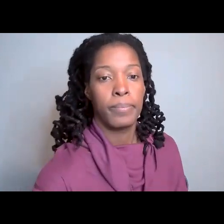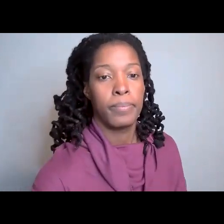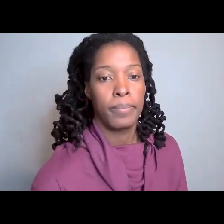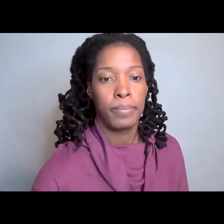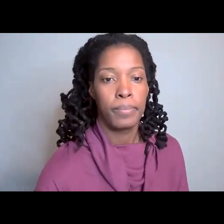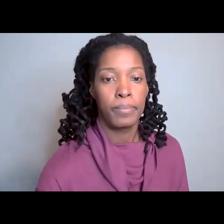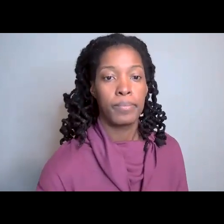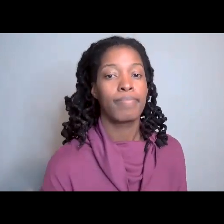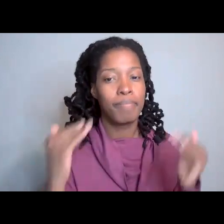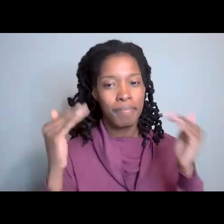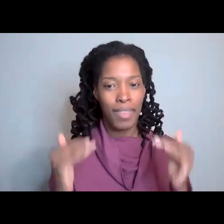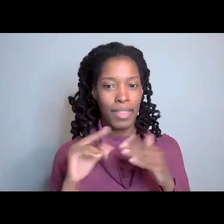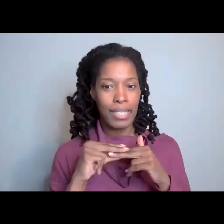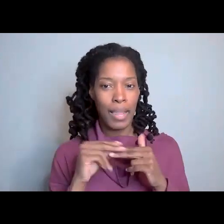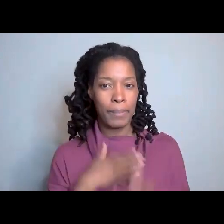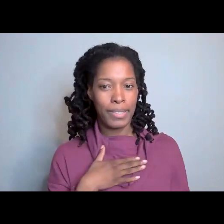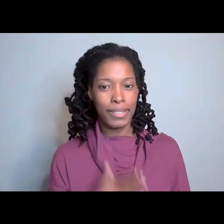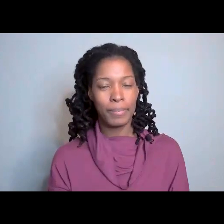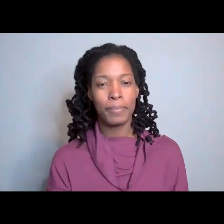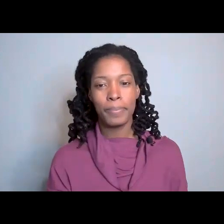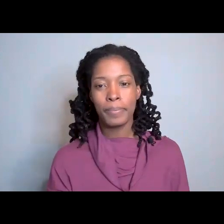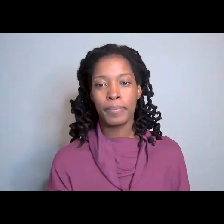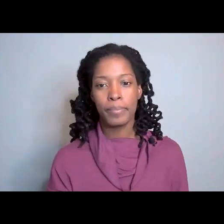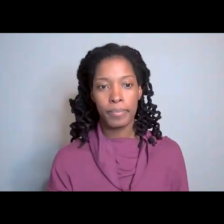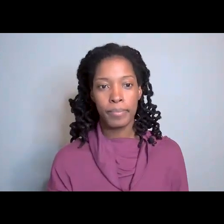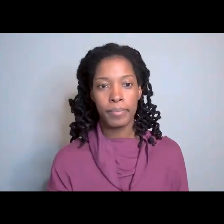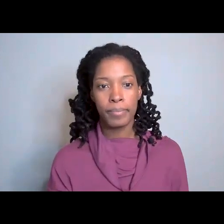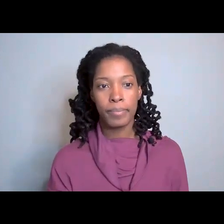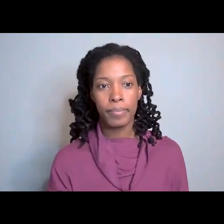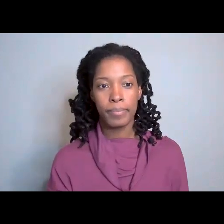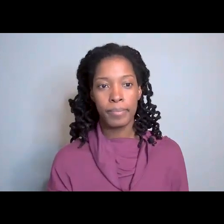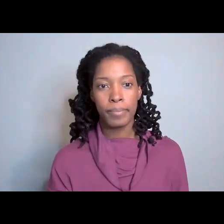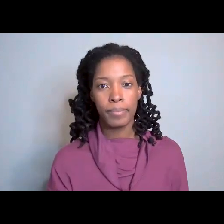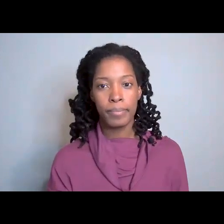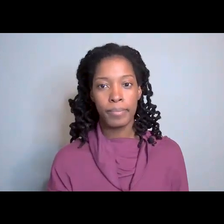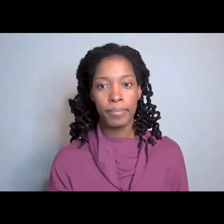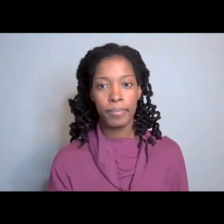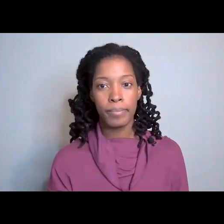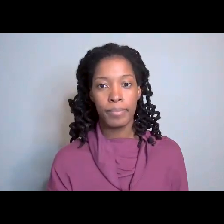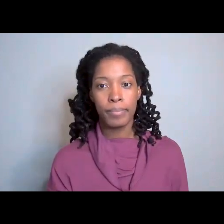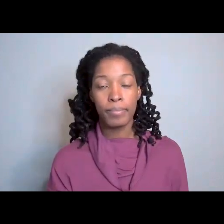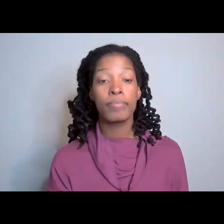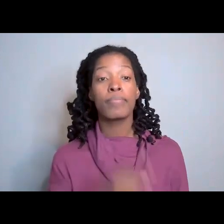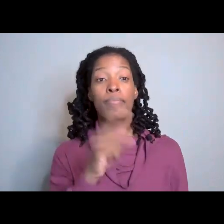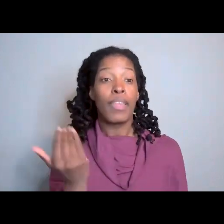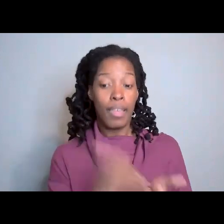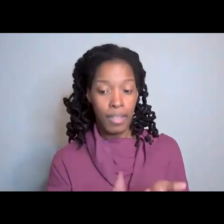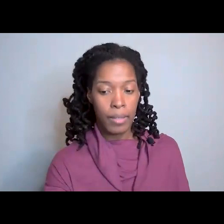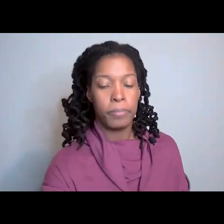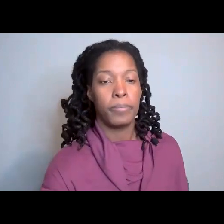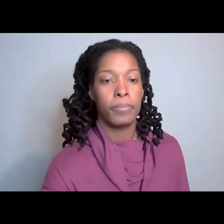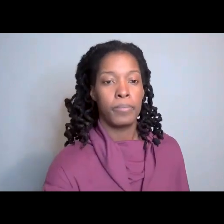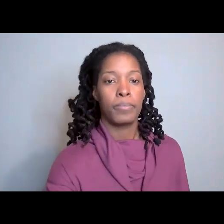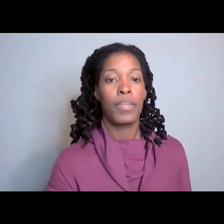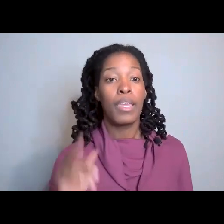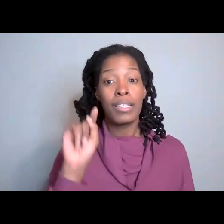Next slide, please. How do you edit a tag? Again, text can be edited using